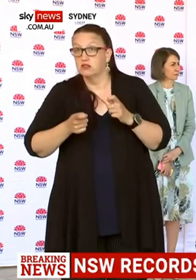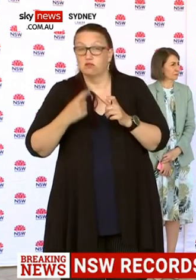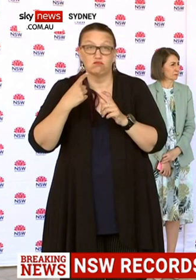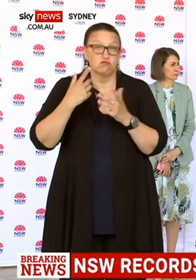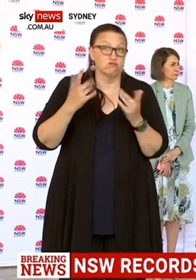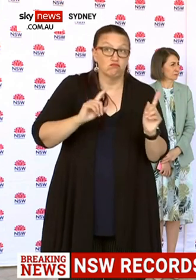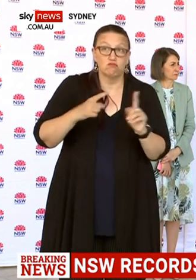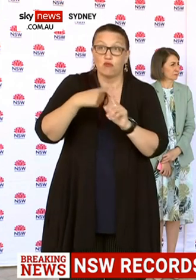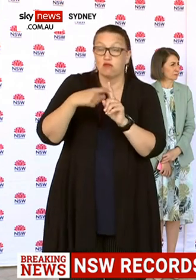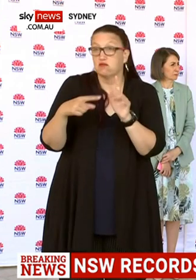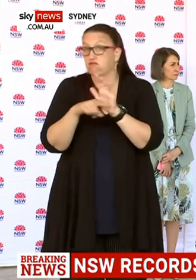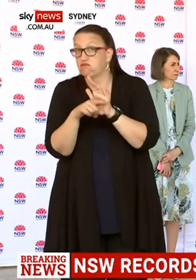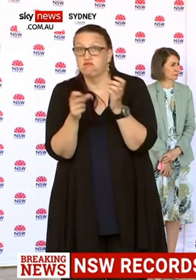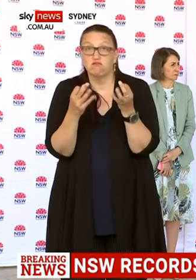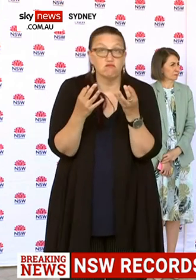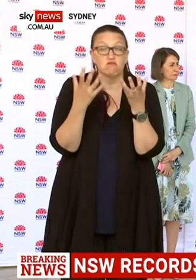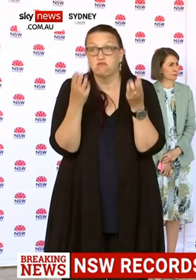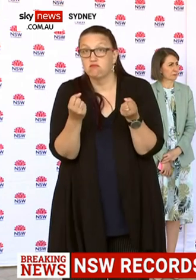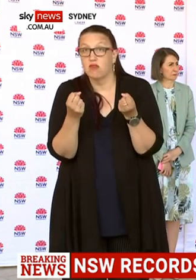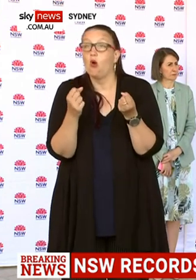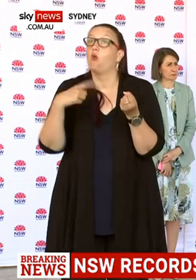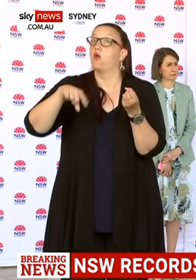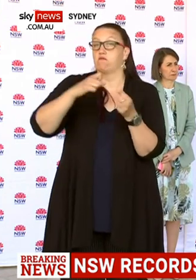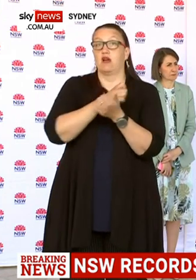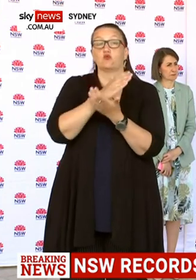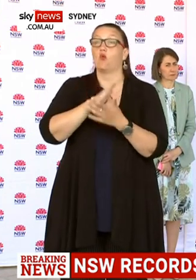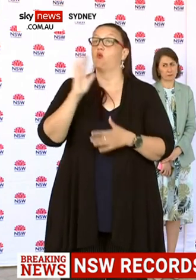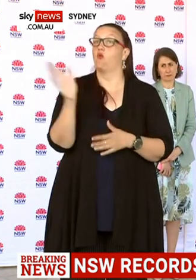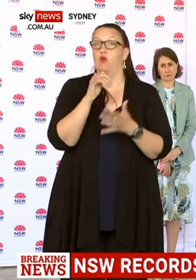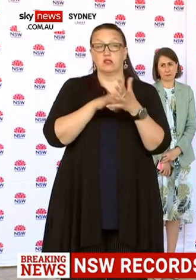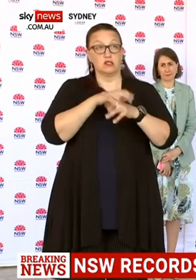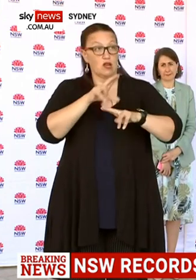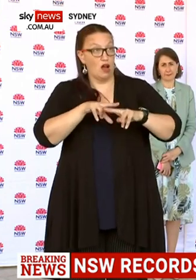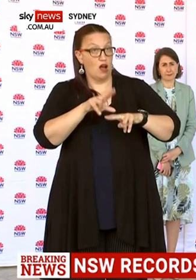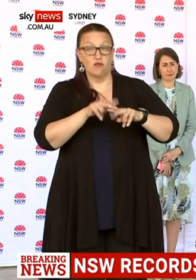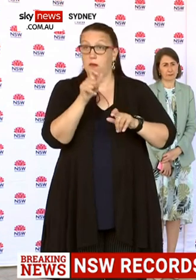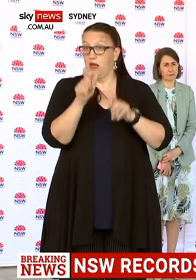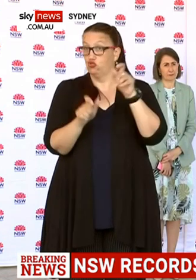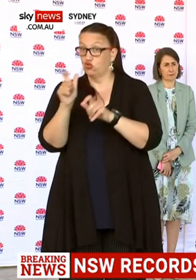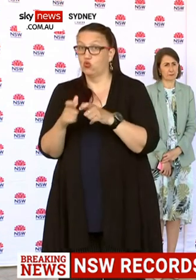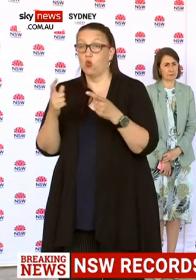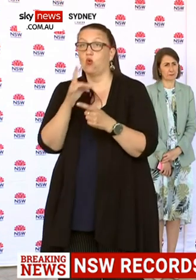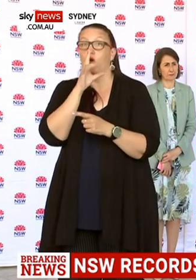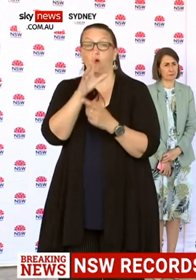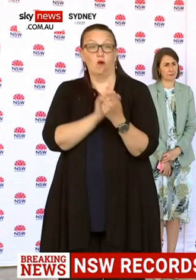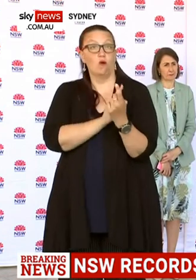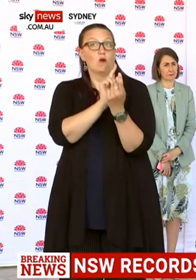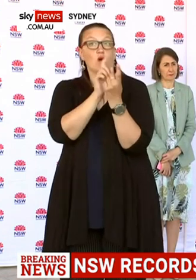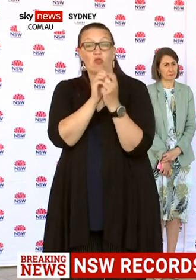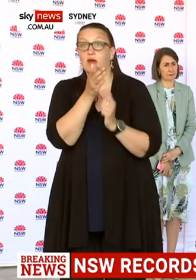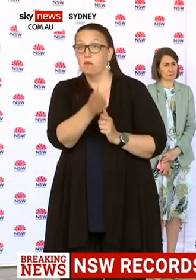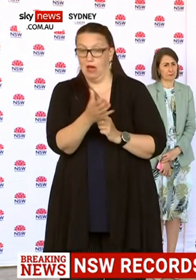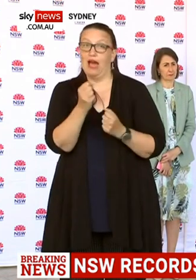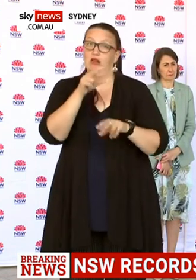are ensuring that all staff or patients that may have had inadvertent contact are assessed and appropriate public